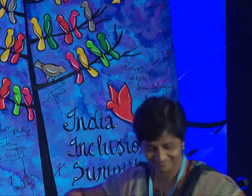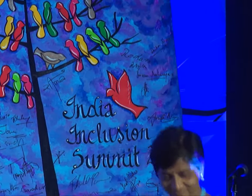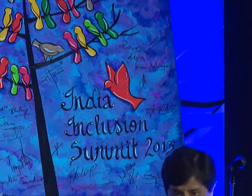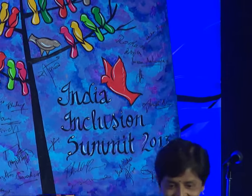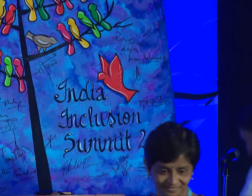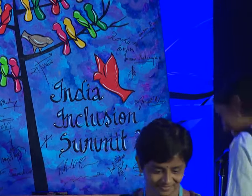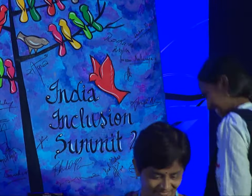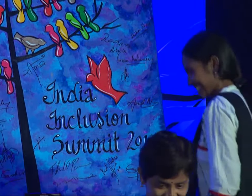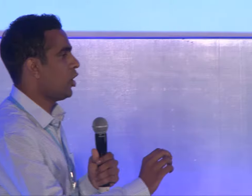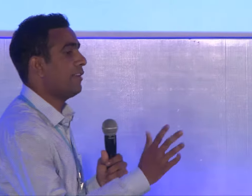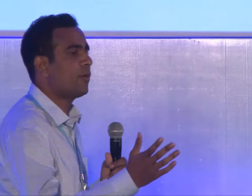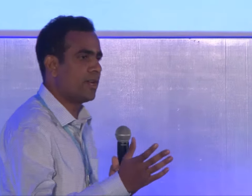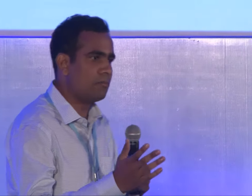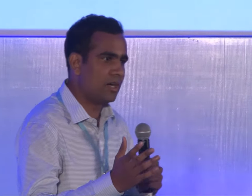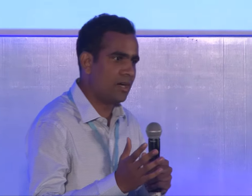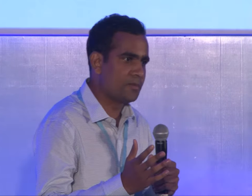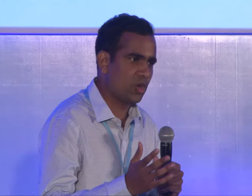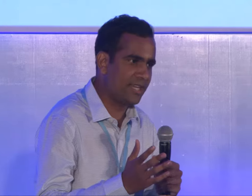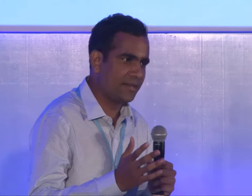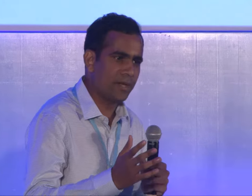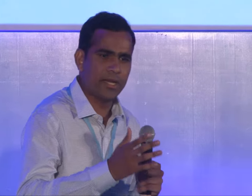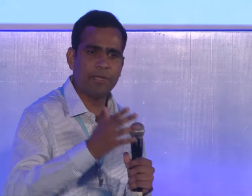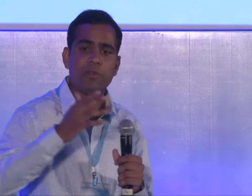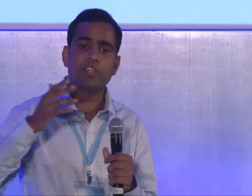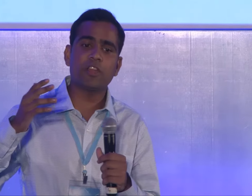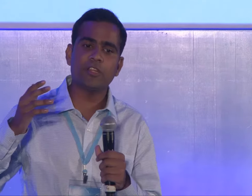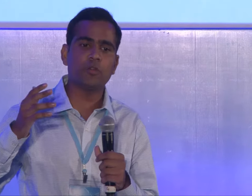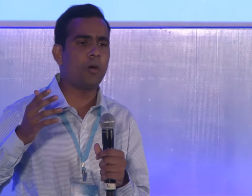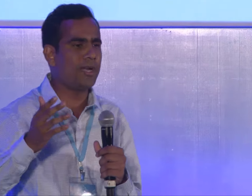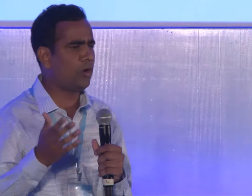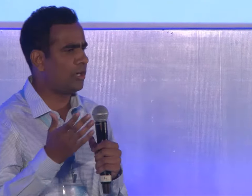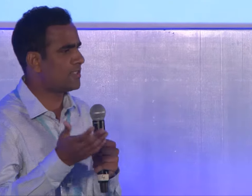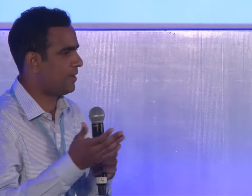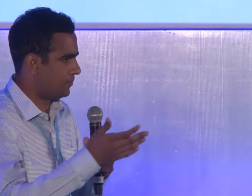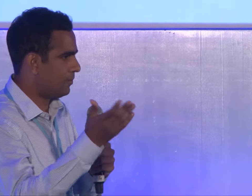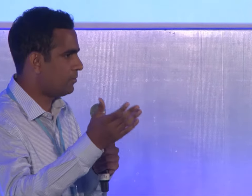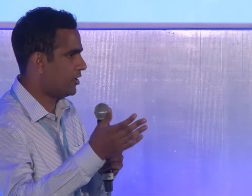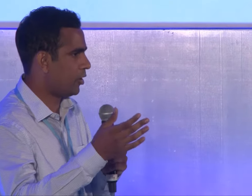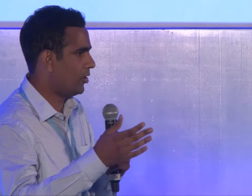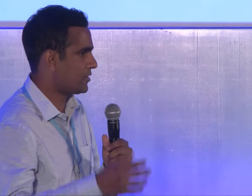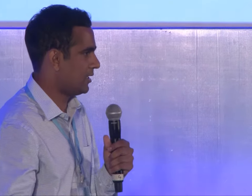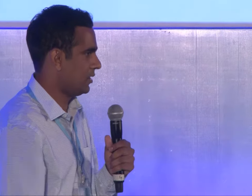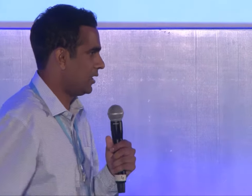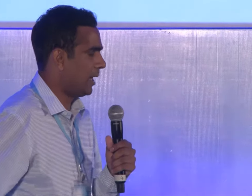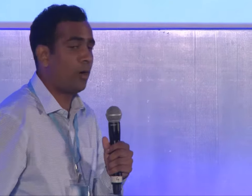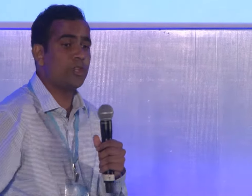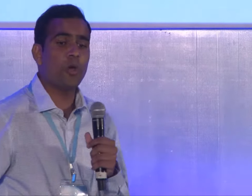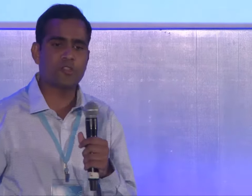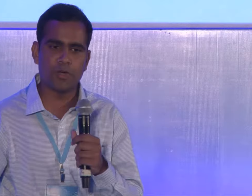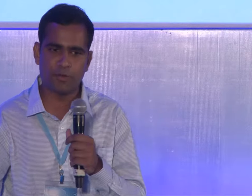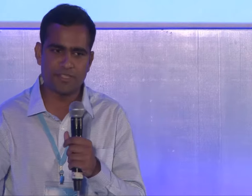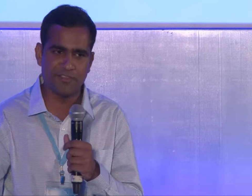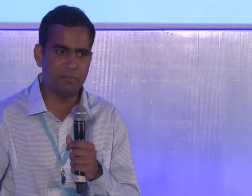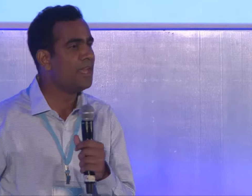Virender, but the problem was not everyone saw that. I mean, we were talking to Tom Alter Saab, the Padma Shri Tom Alter Saab, about